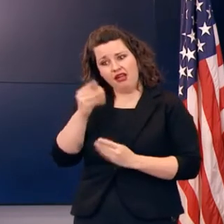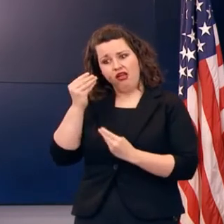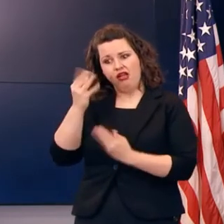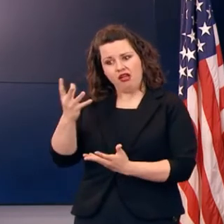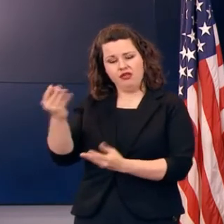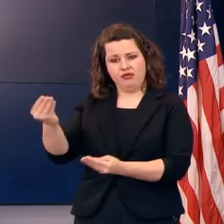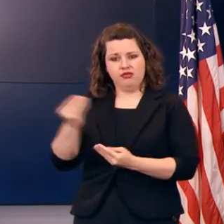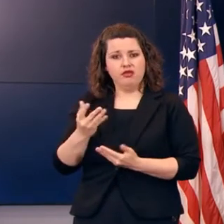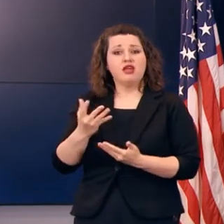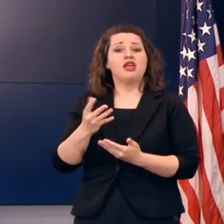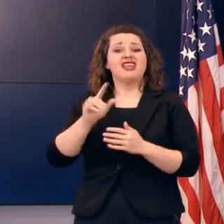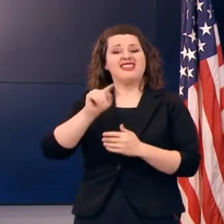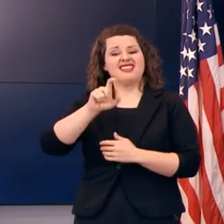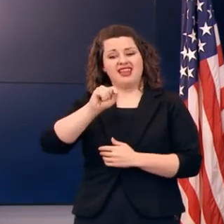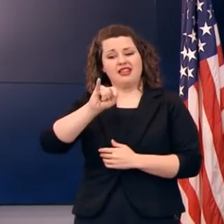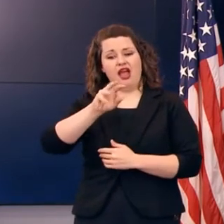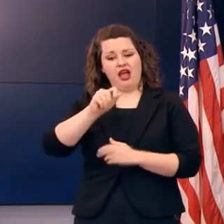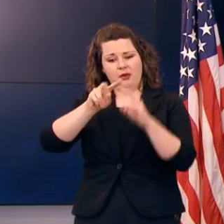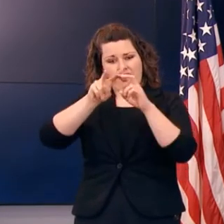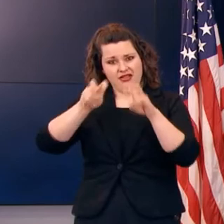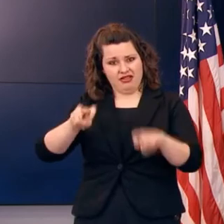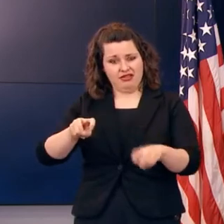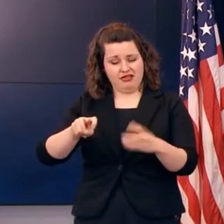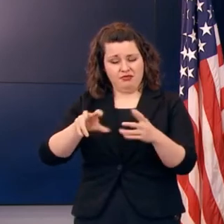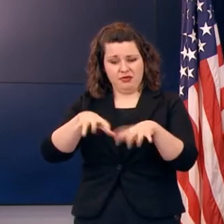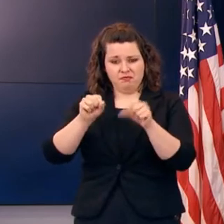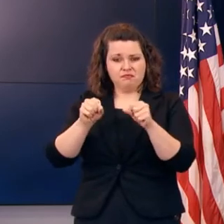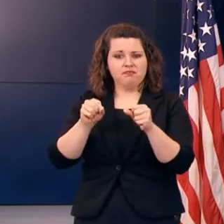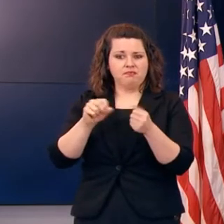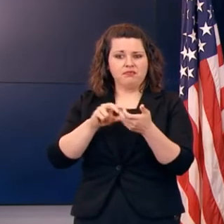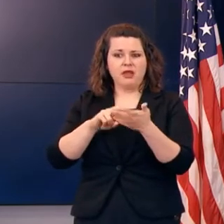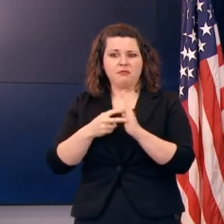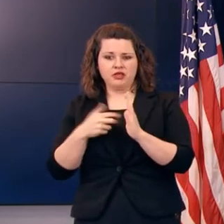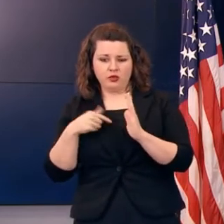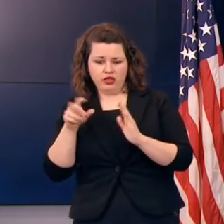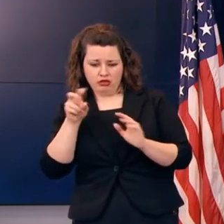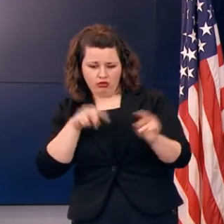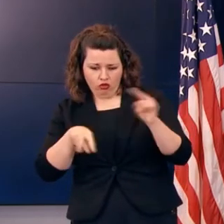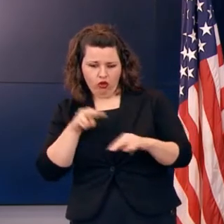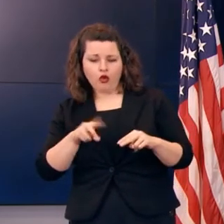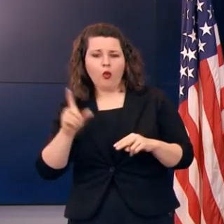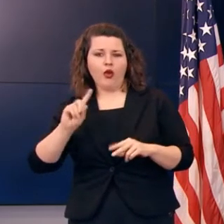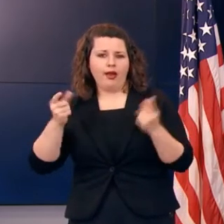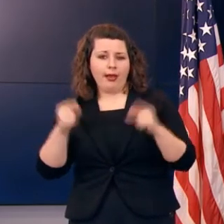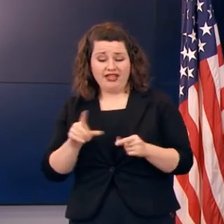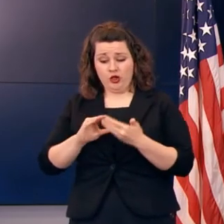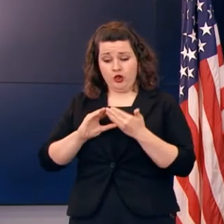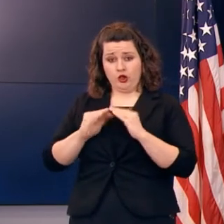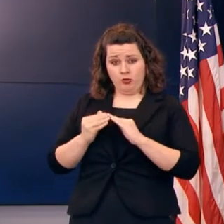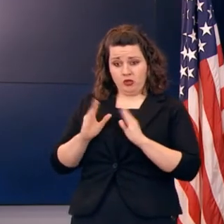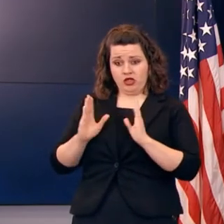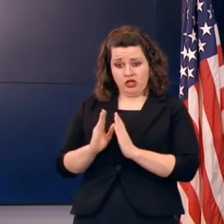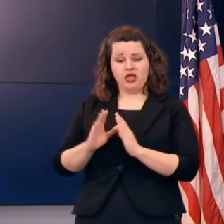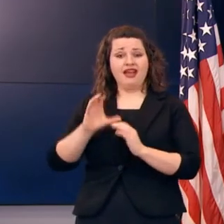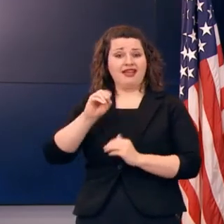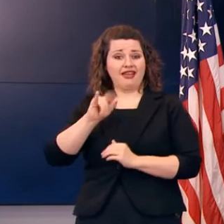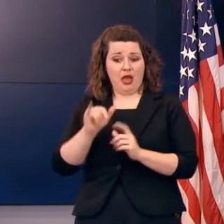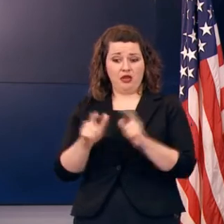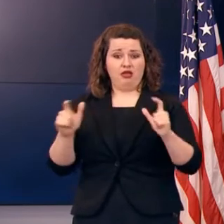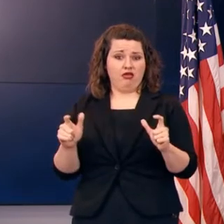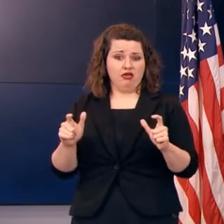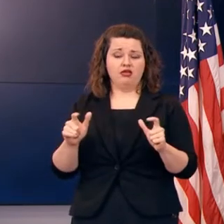using the assessment, that will give us some insight into maybe where it's happening. Is it in a community? Is it county-wise? Is it a facility?